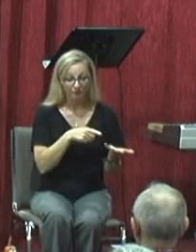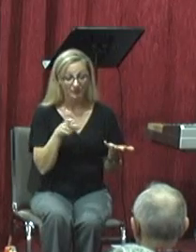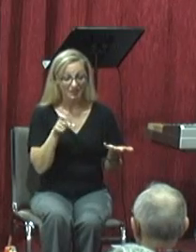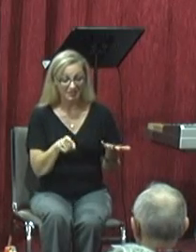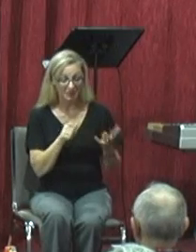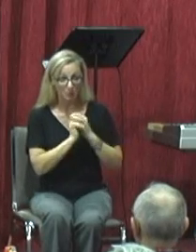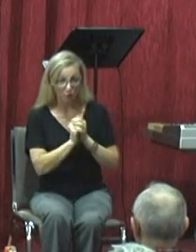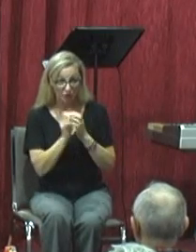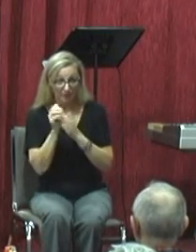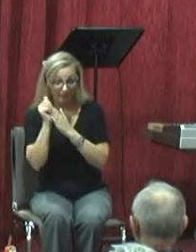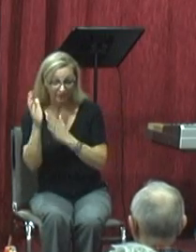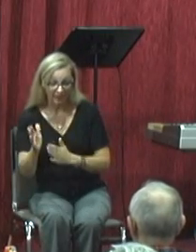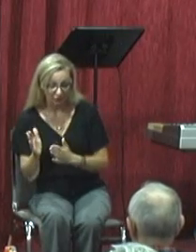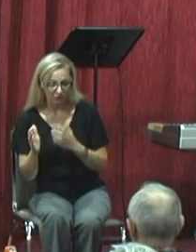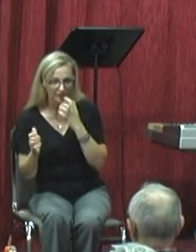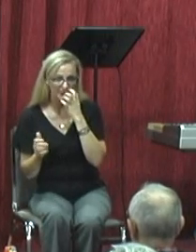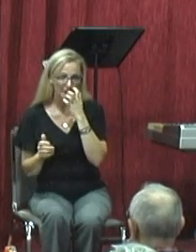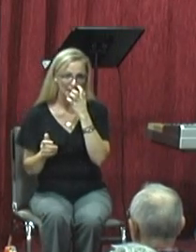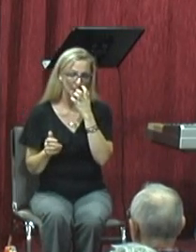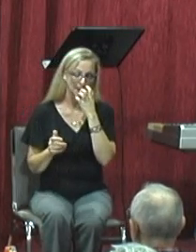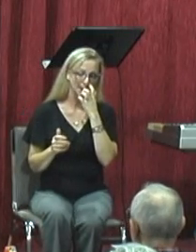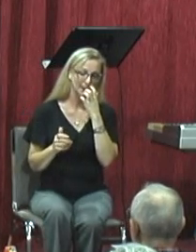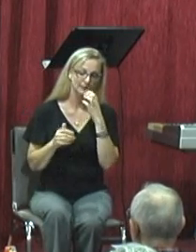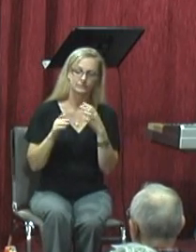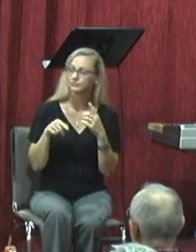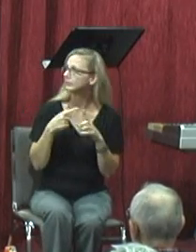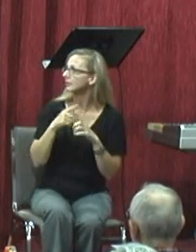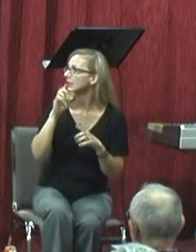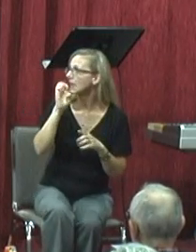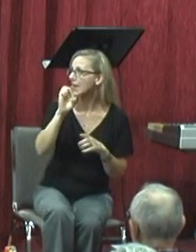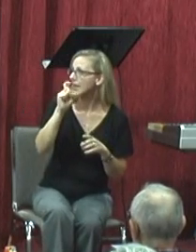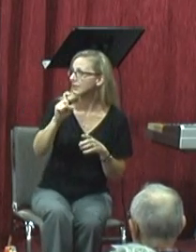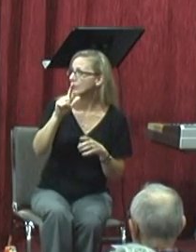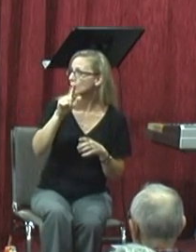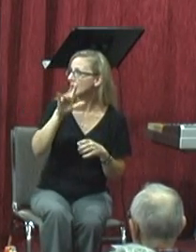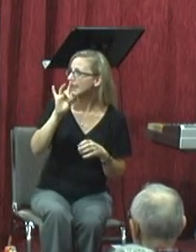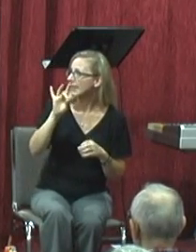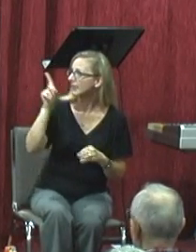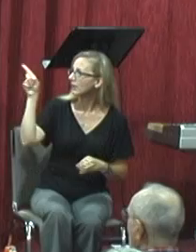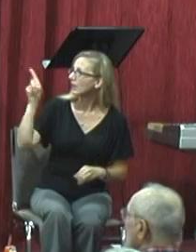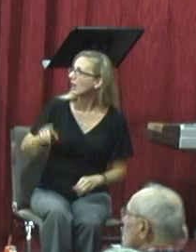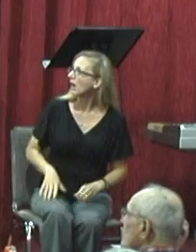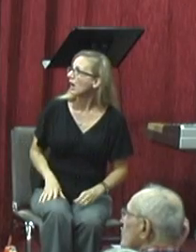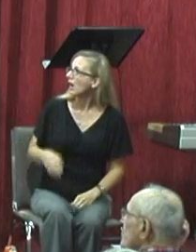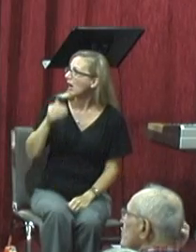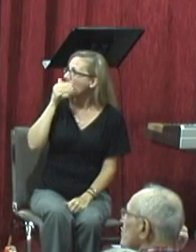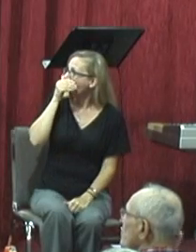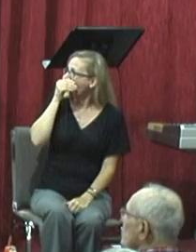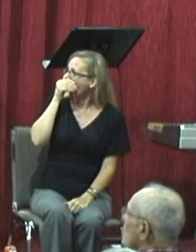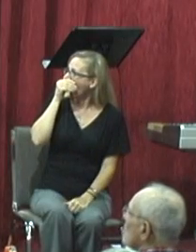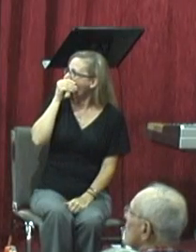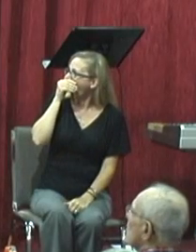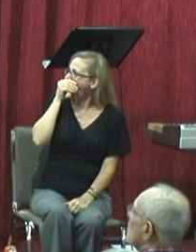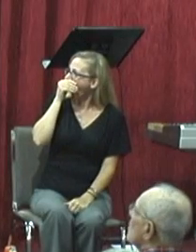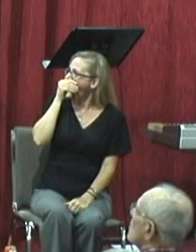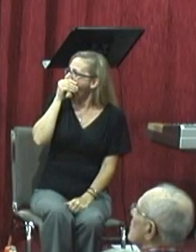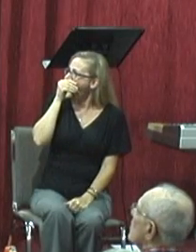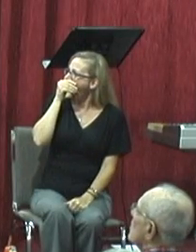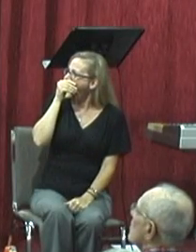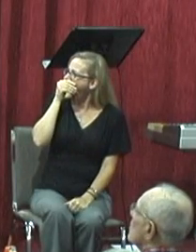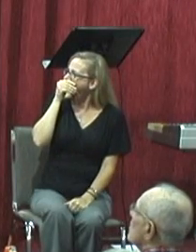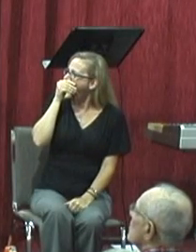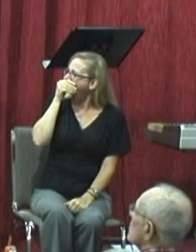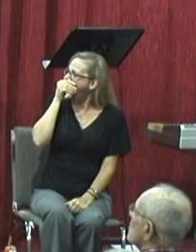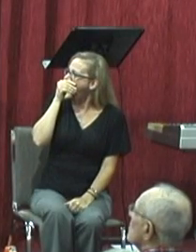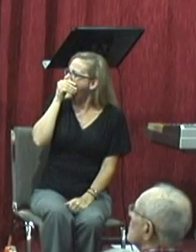led people in worship. And then in Exodus chapter 28, verse 12, we read, fasten two stones upon the shoulder pieces of the